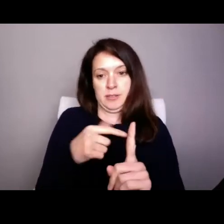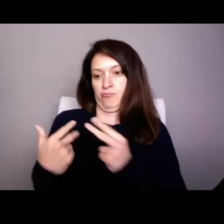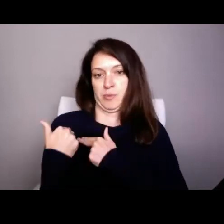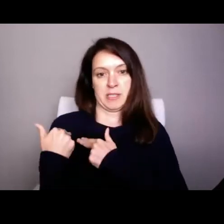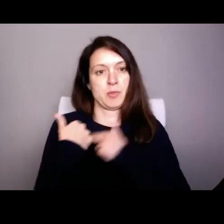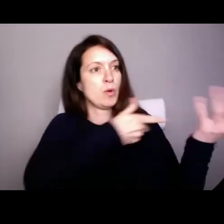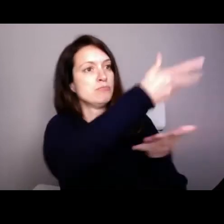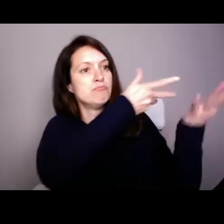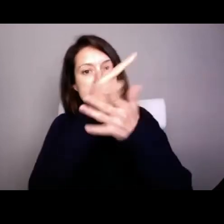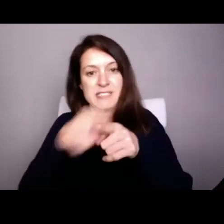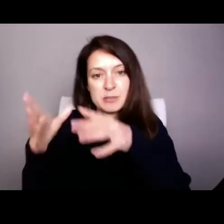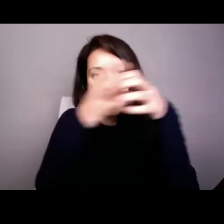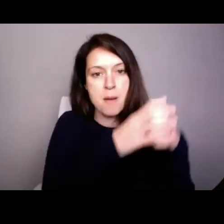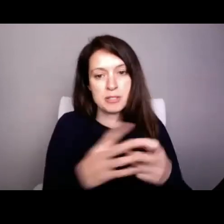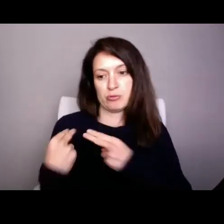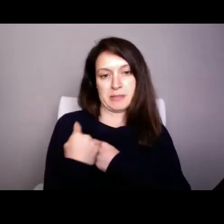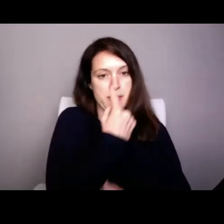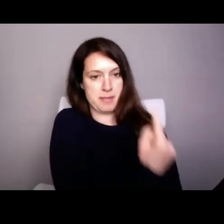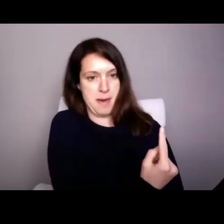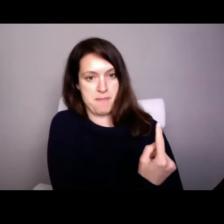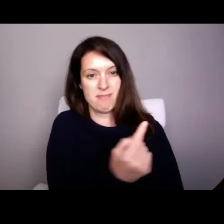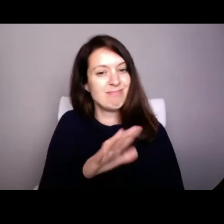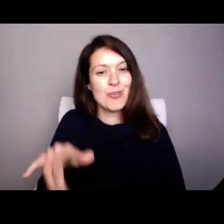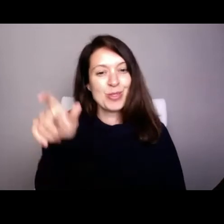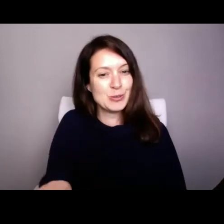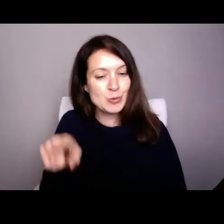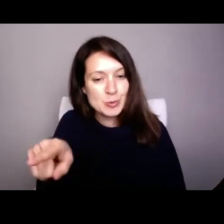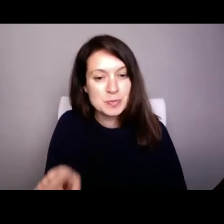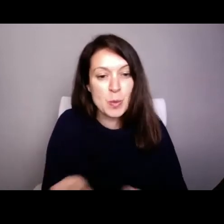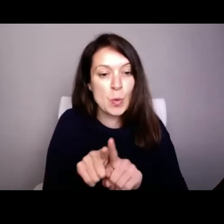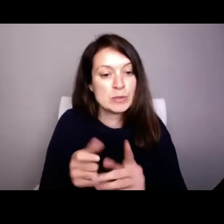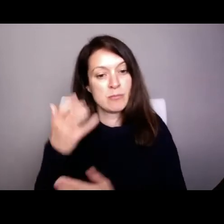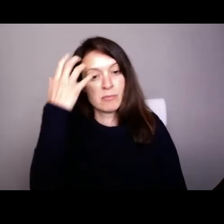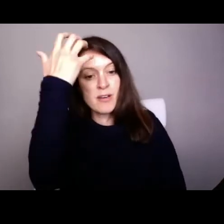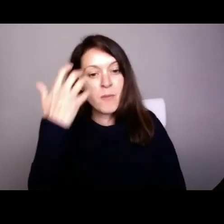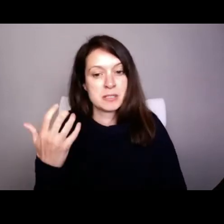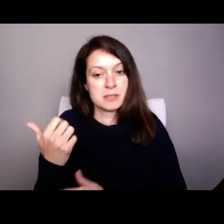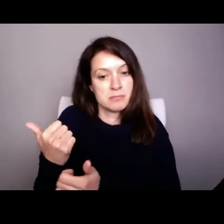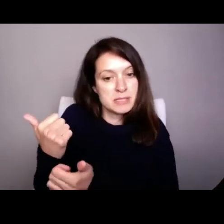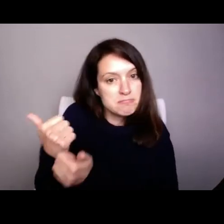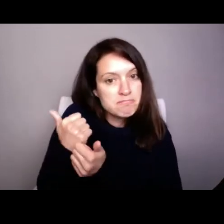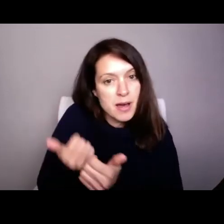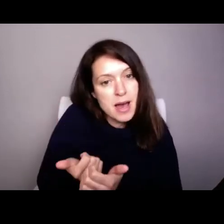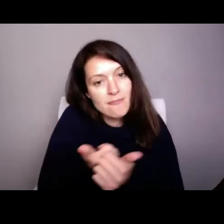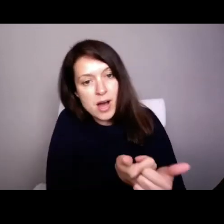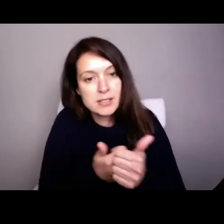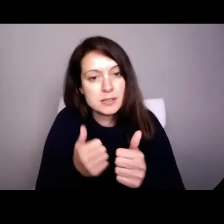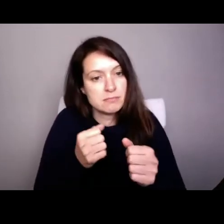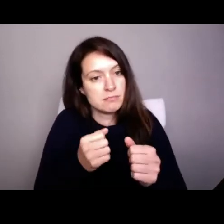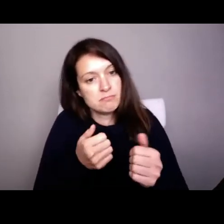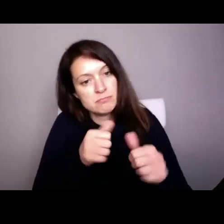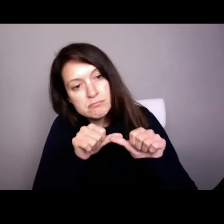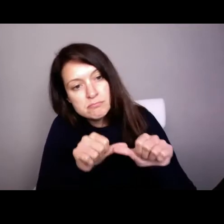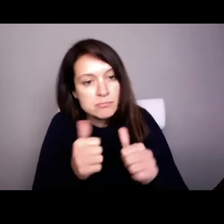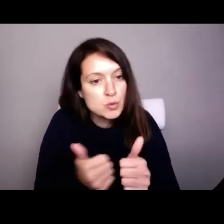at the value of the government implementing kind of funding navigators to advise and support disabled students through a very kind of vast